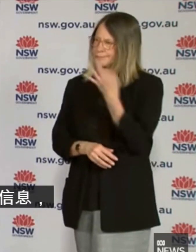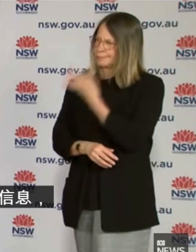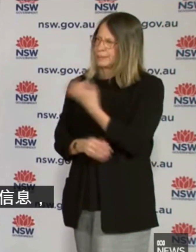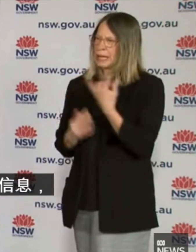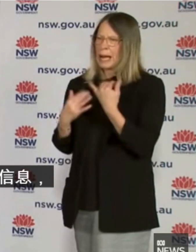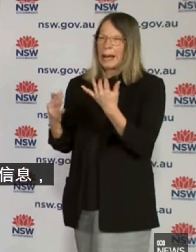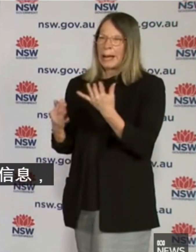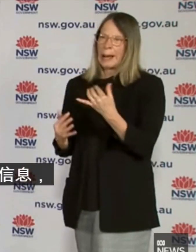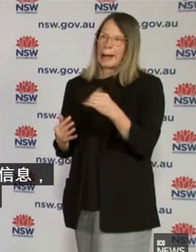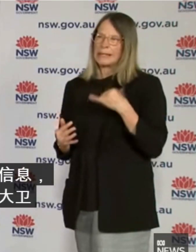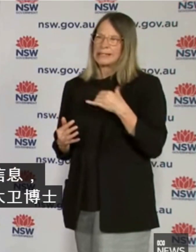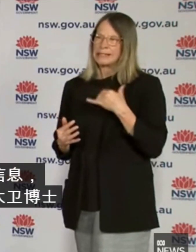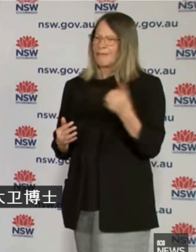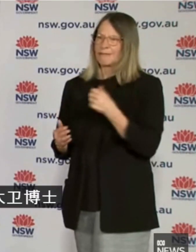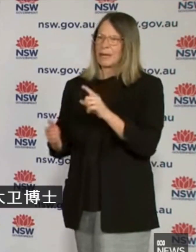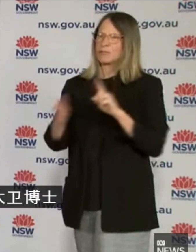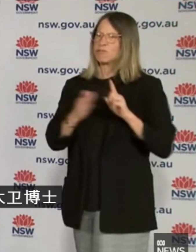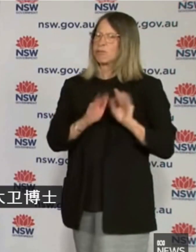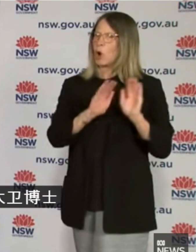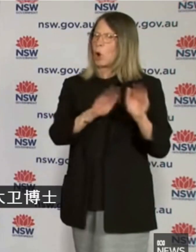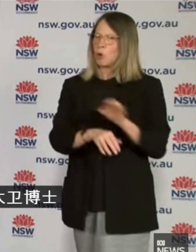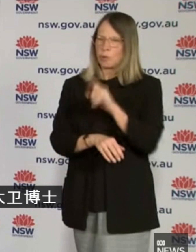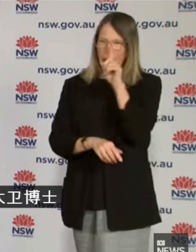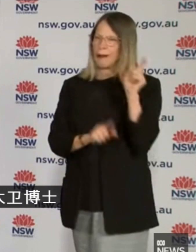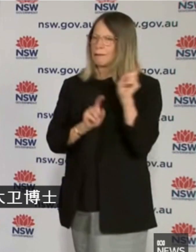details exactly, but happy to provide an update. And Dr. Gale, just while I've